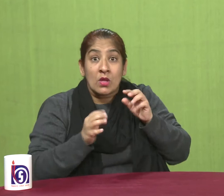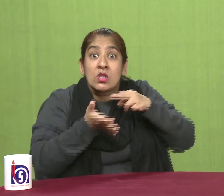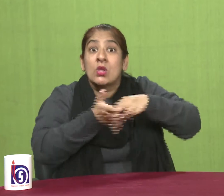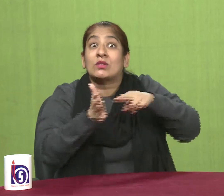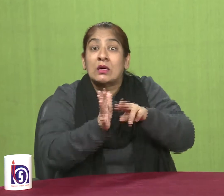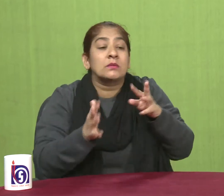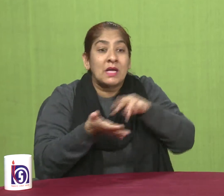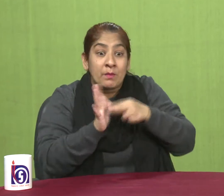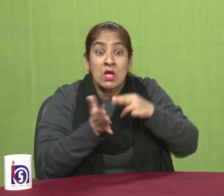on its best.